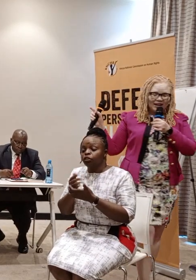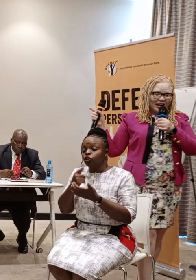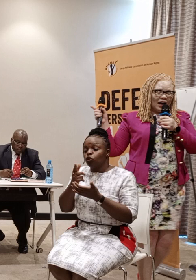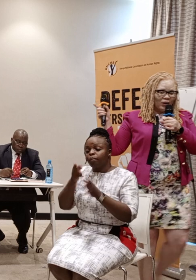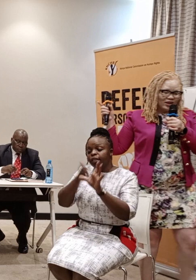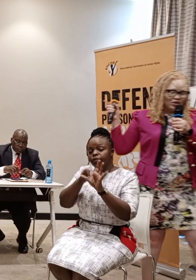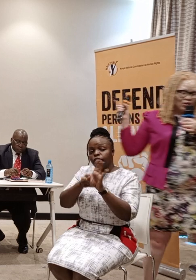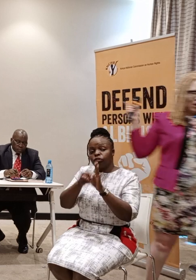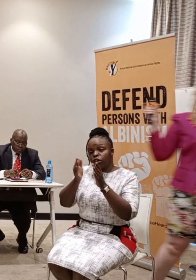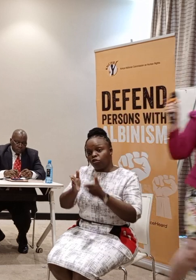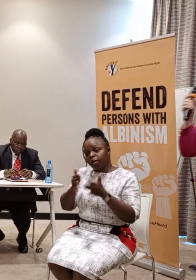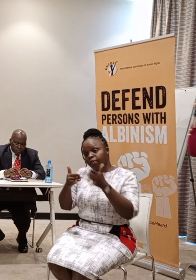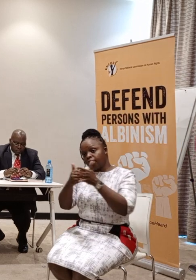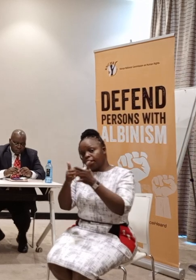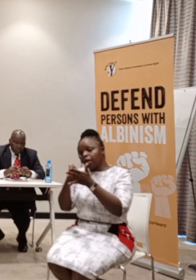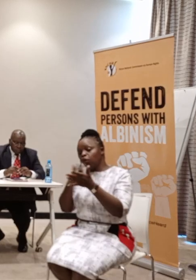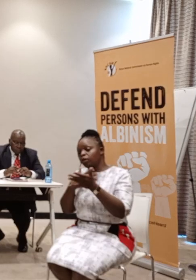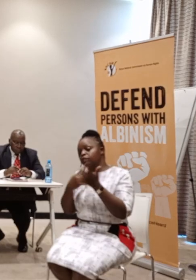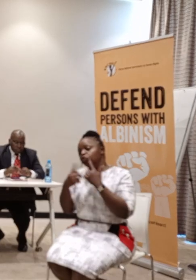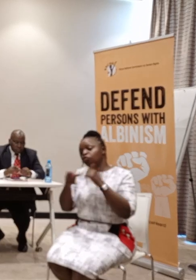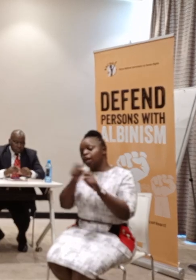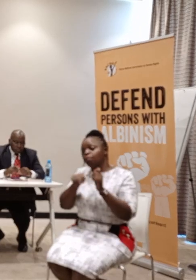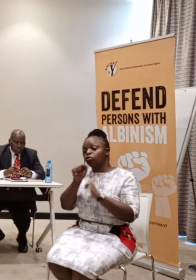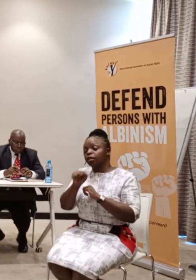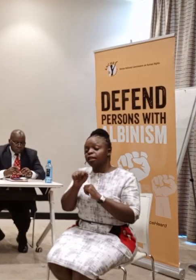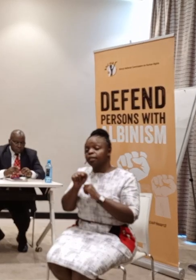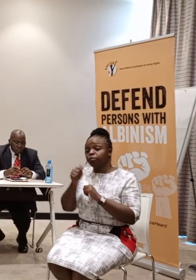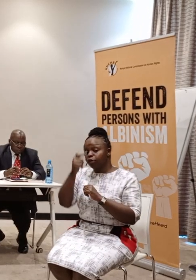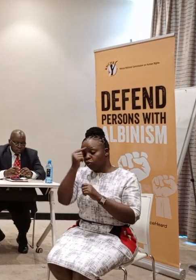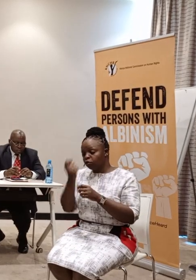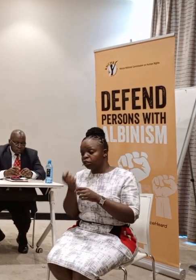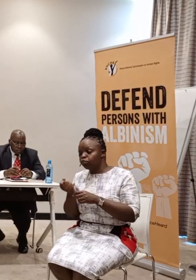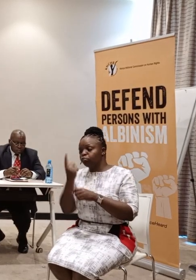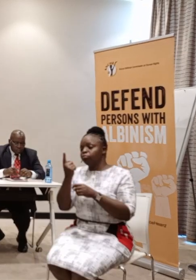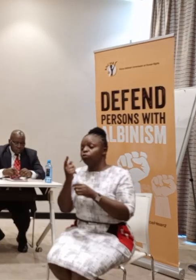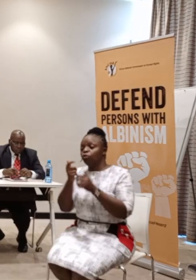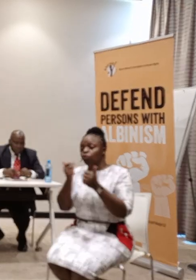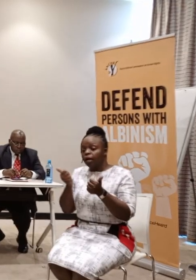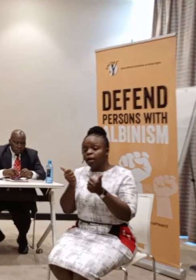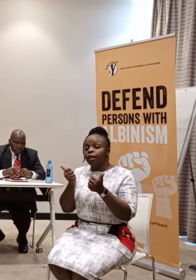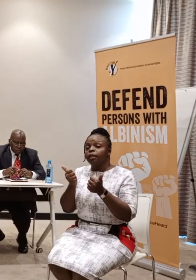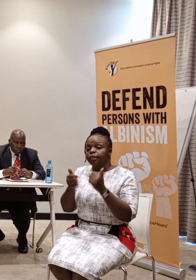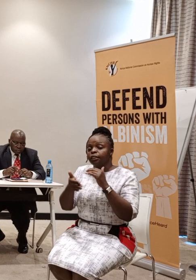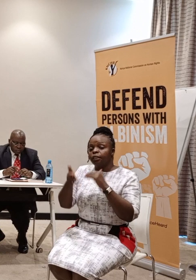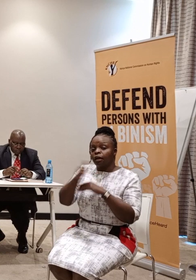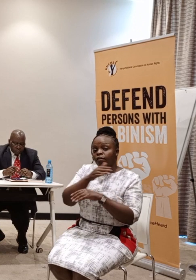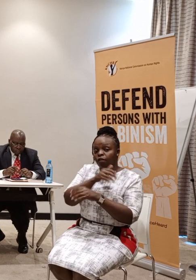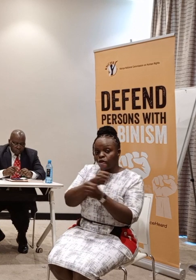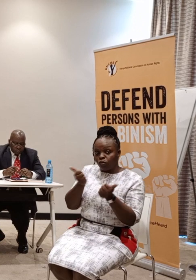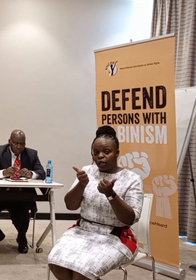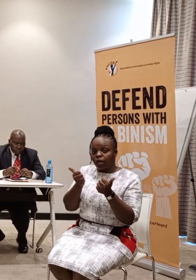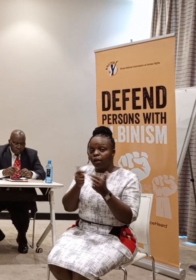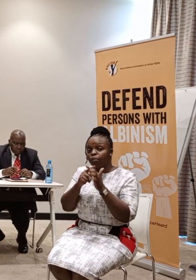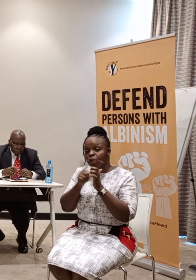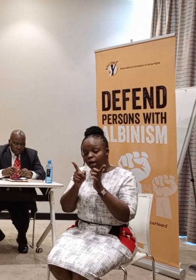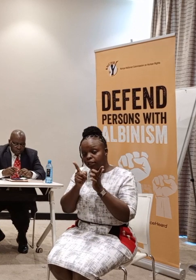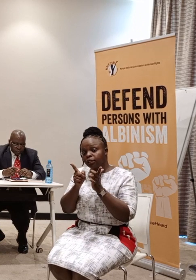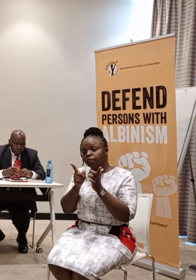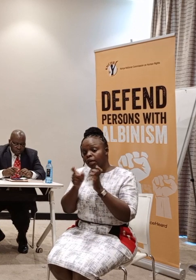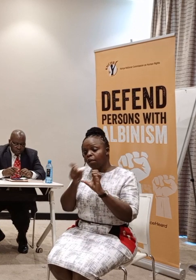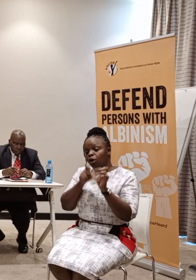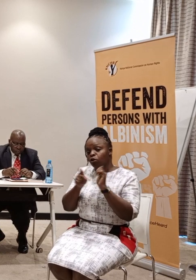policy barrier, I wanted to talk about it, and because it's been brought up well, I think it's already covered well. But in terms